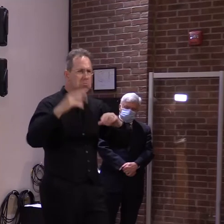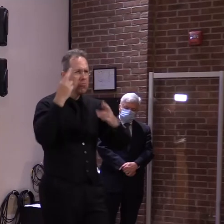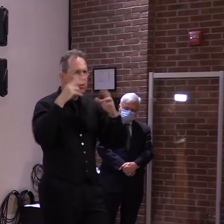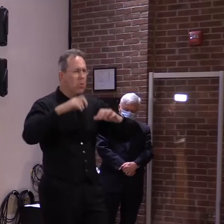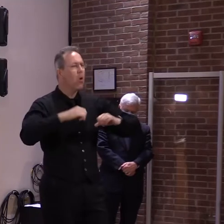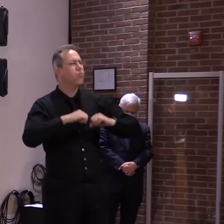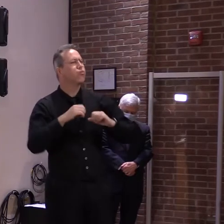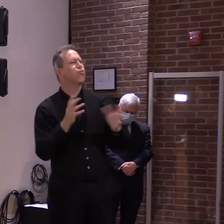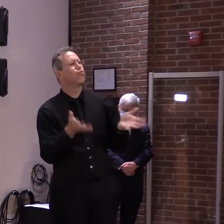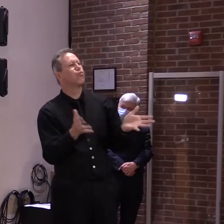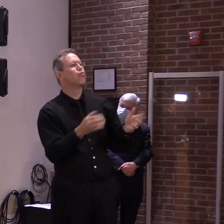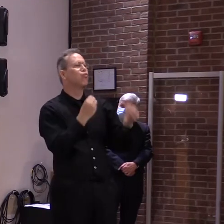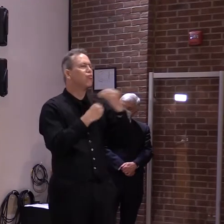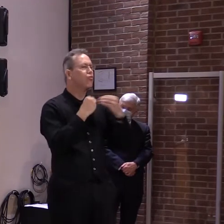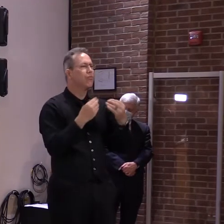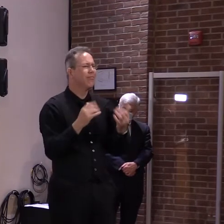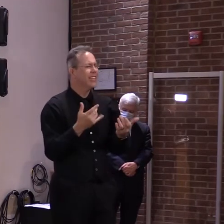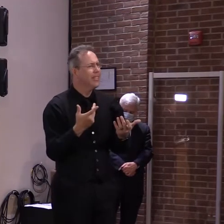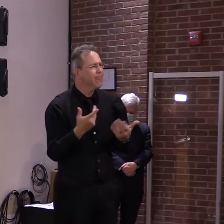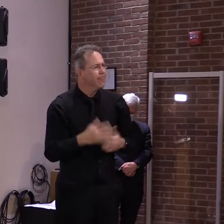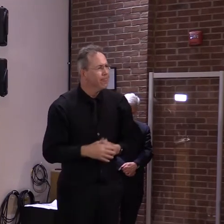the Islander.